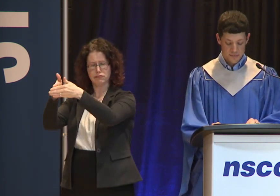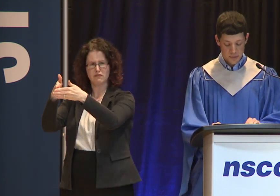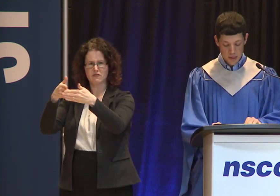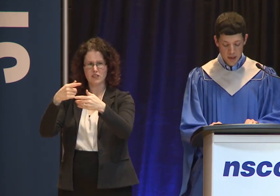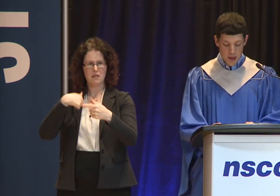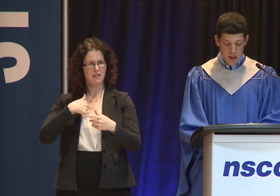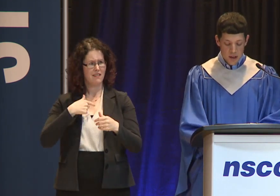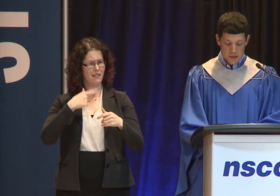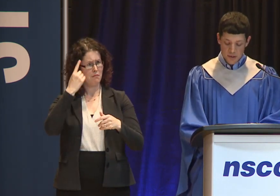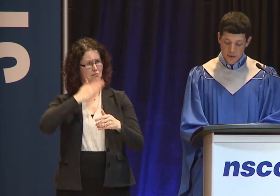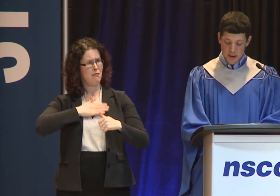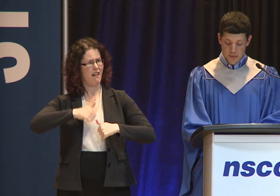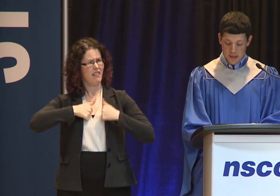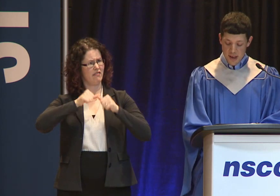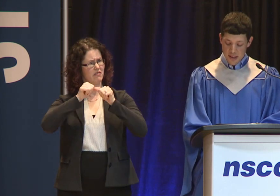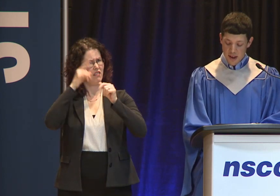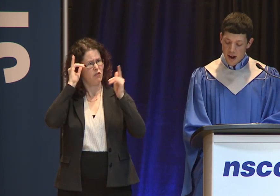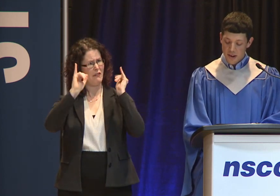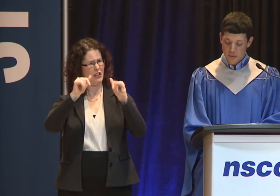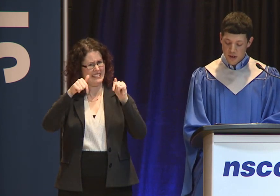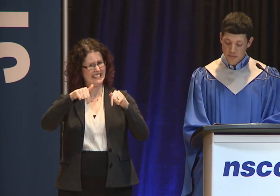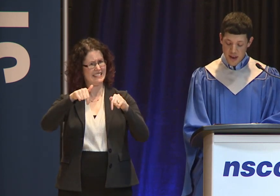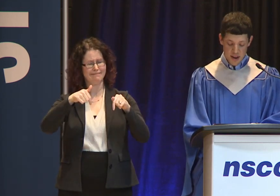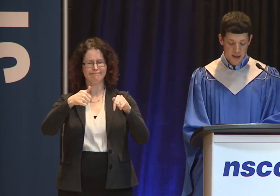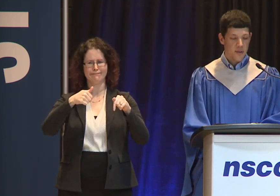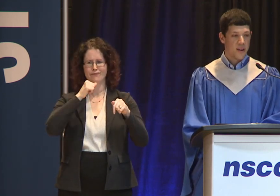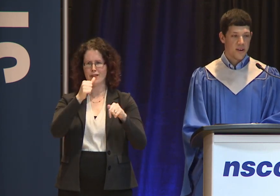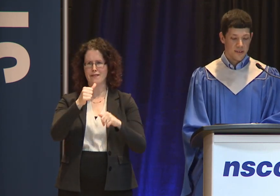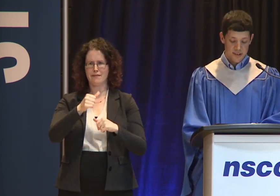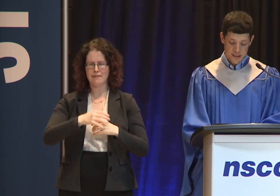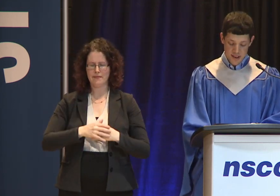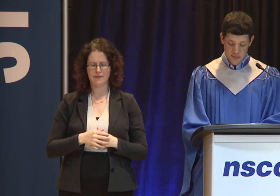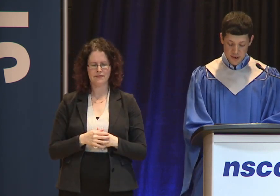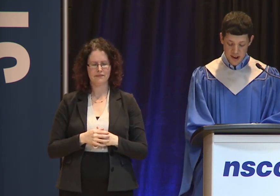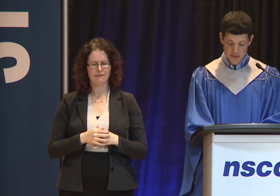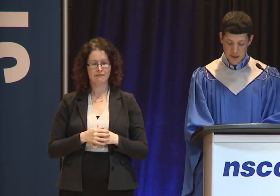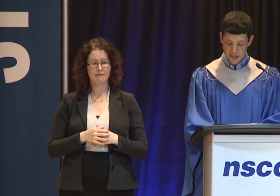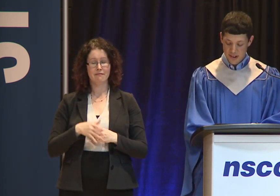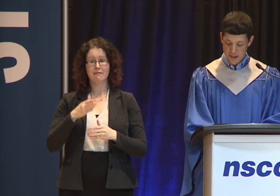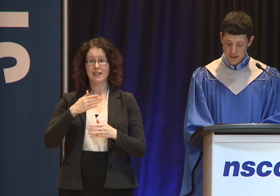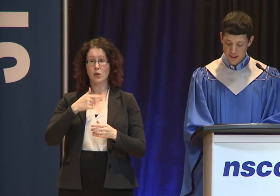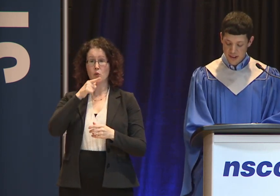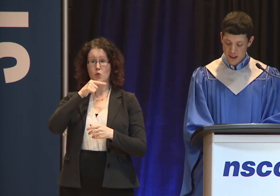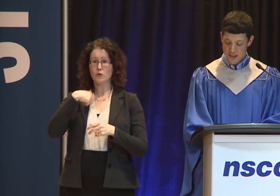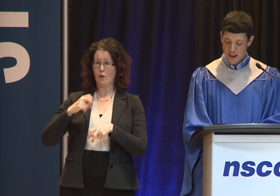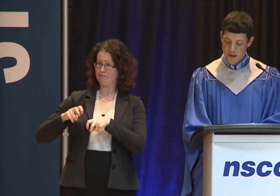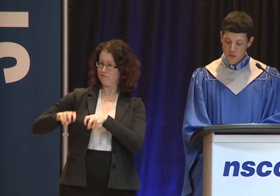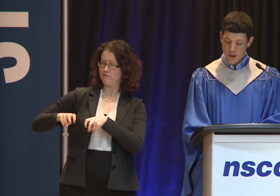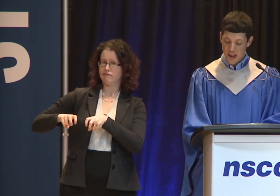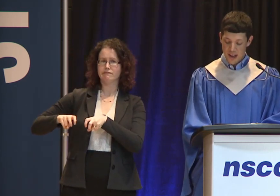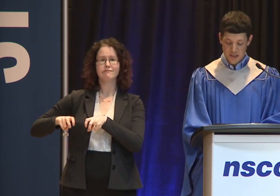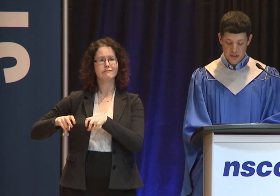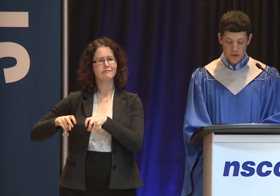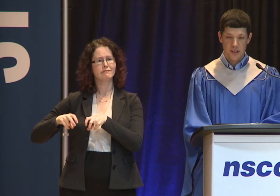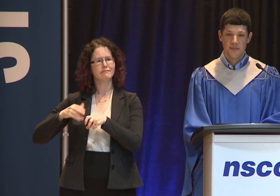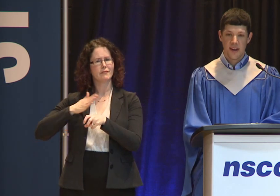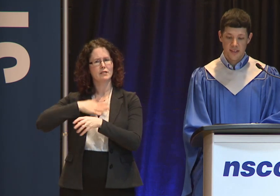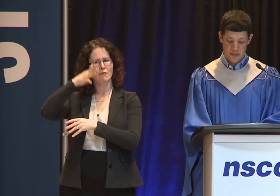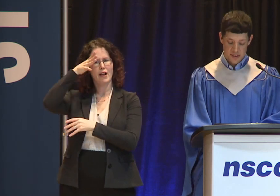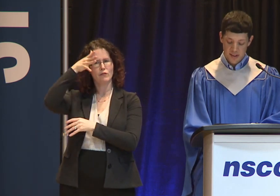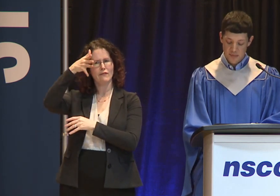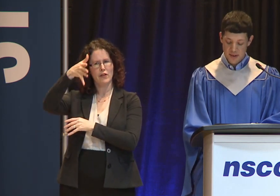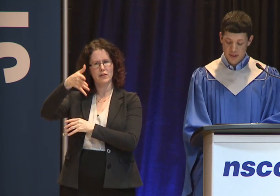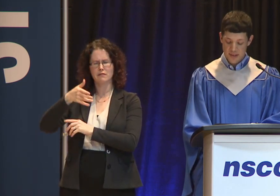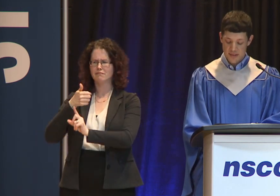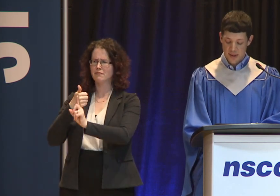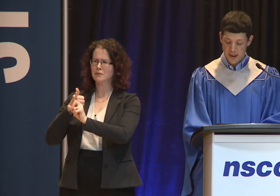destination. To the right of me sat the hardest working man I've ever known, my grandfather. His time-worn hands showed the effects